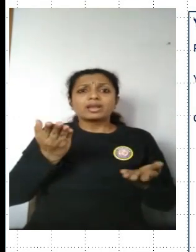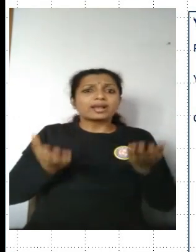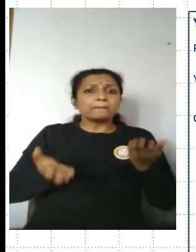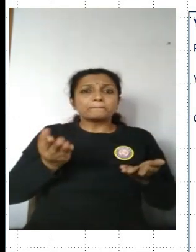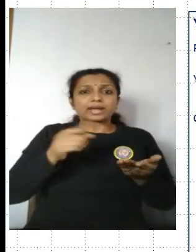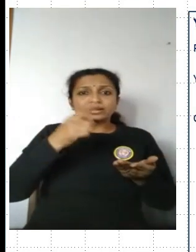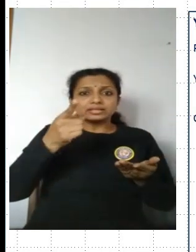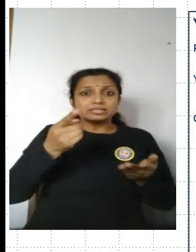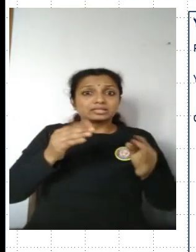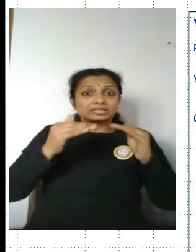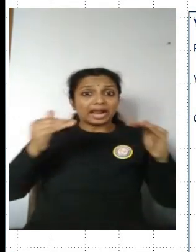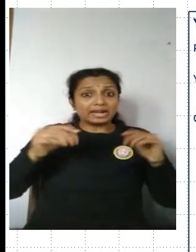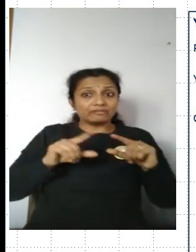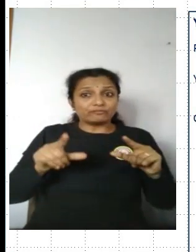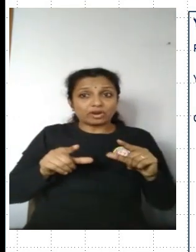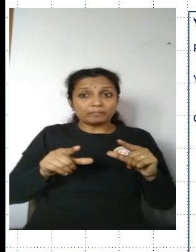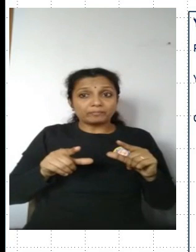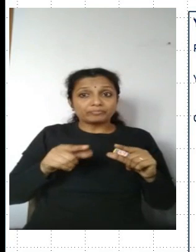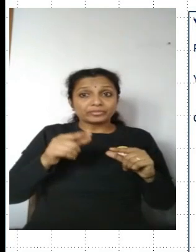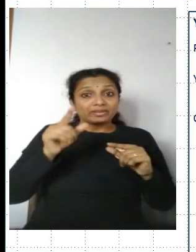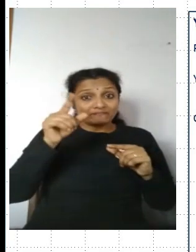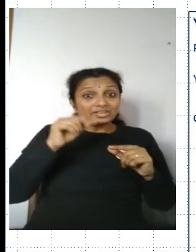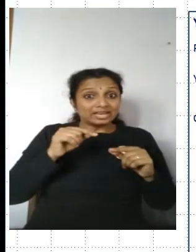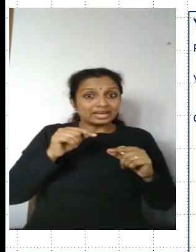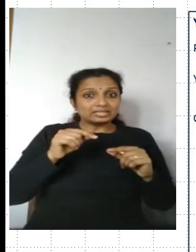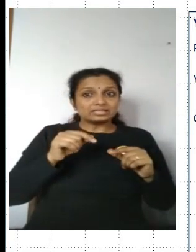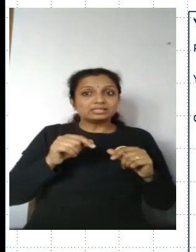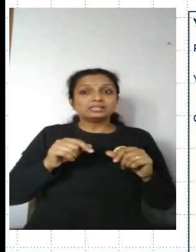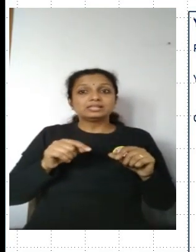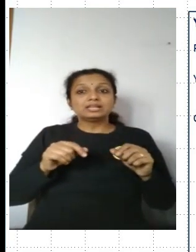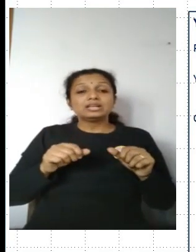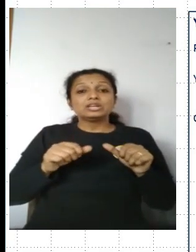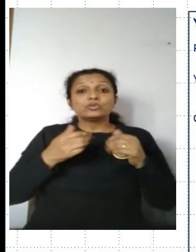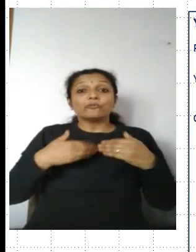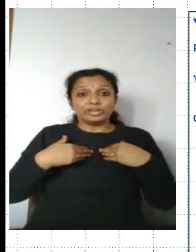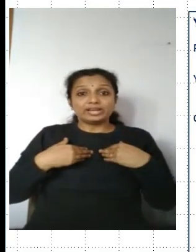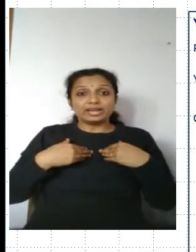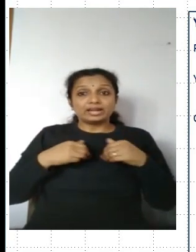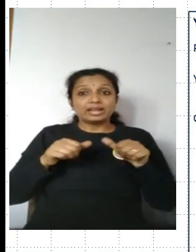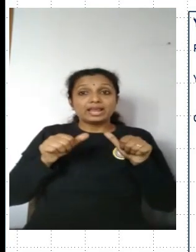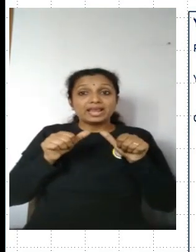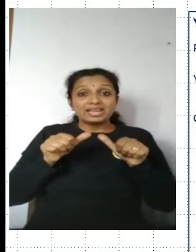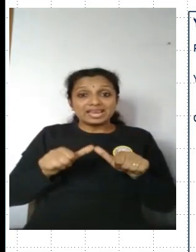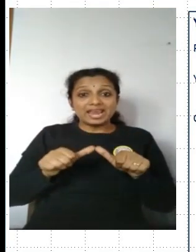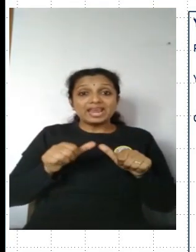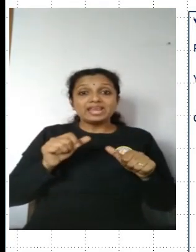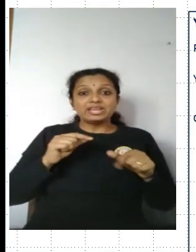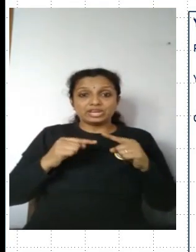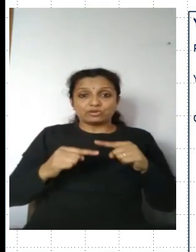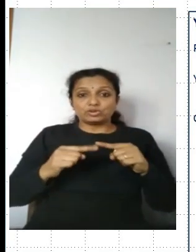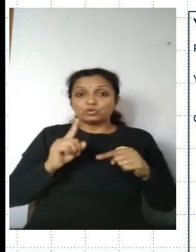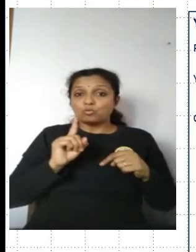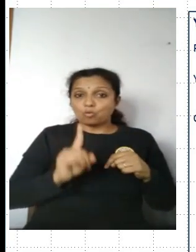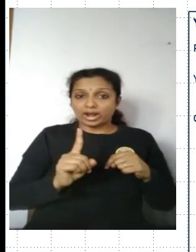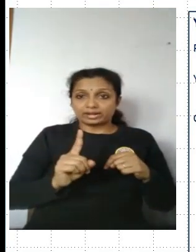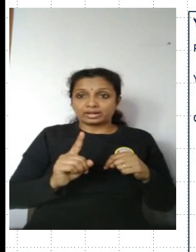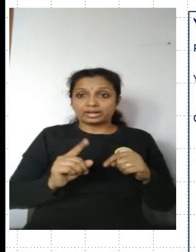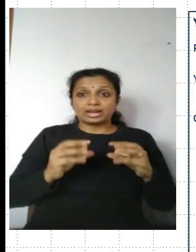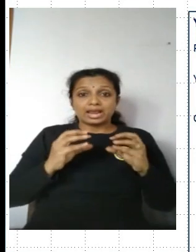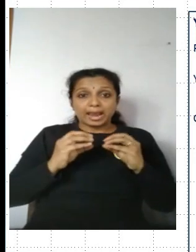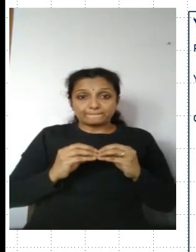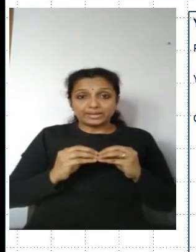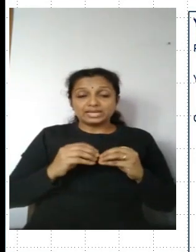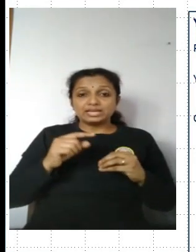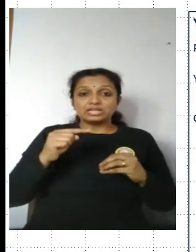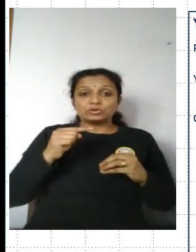get a is equal to 1, b is equal to minus 6, c is equal to plus 8. A, b, c are coefficients